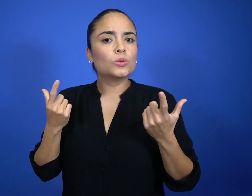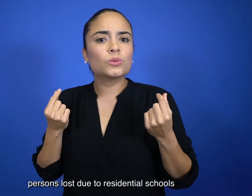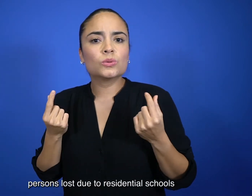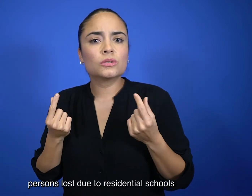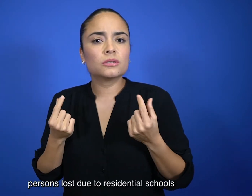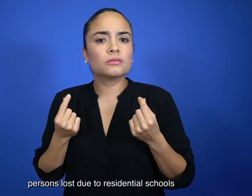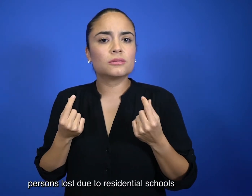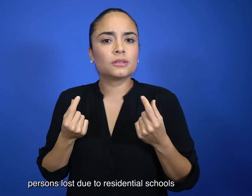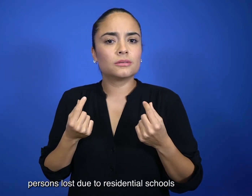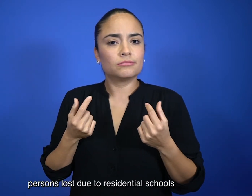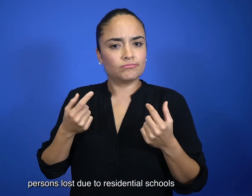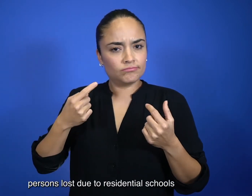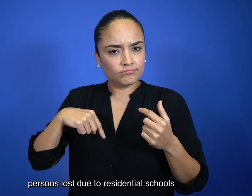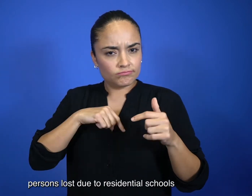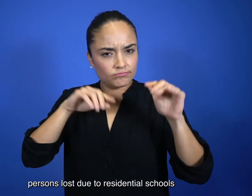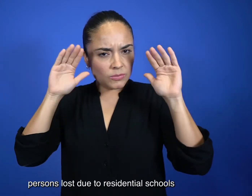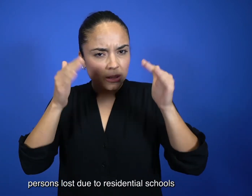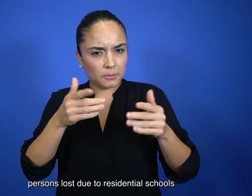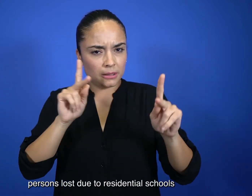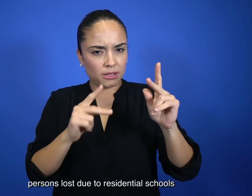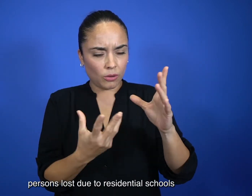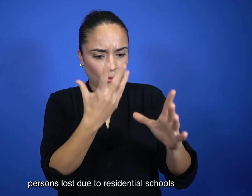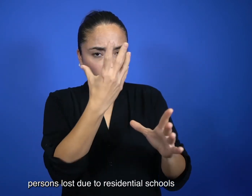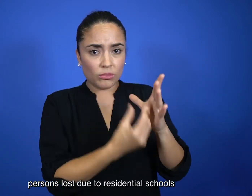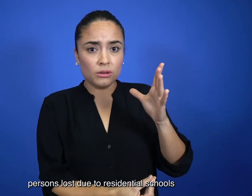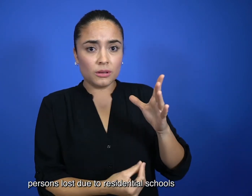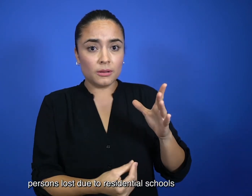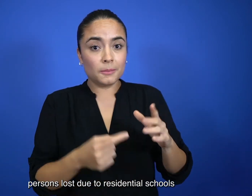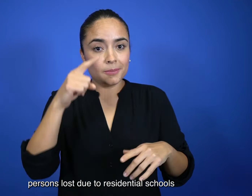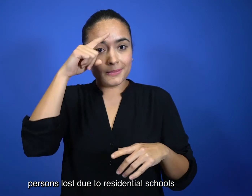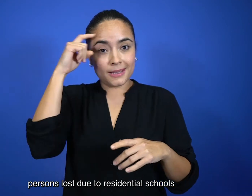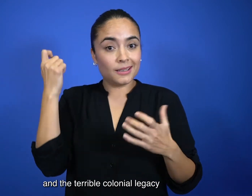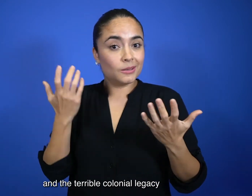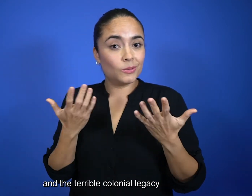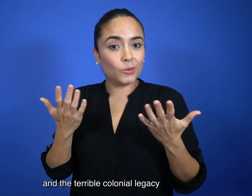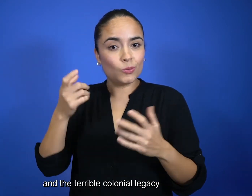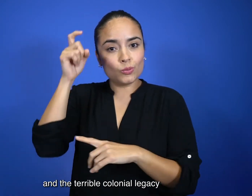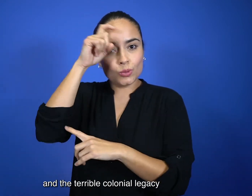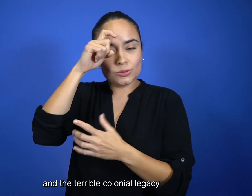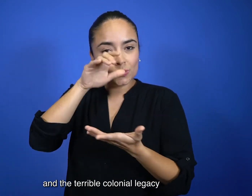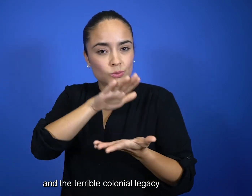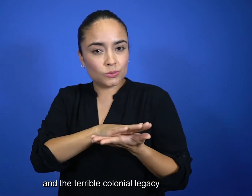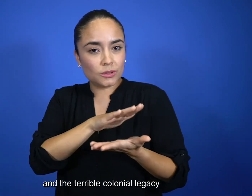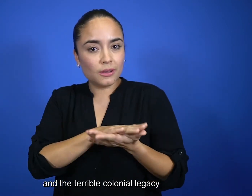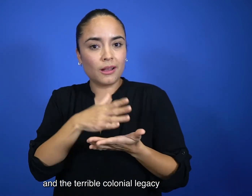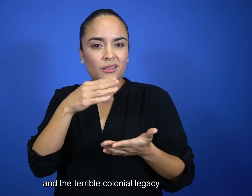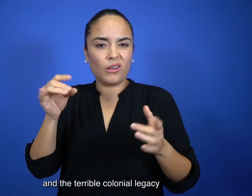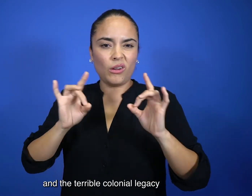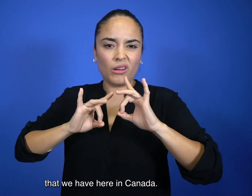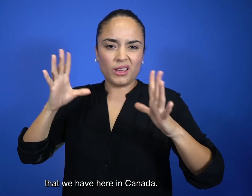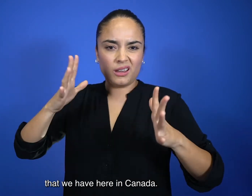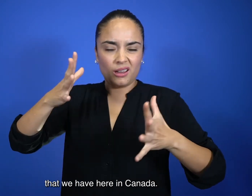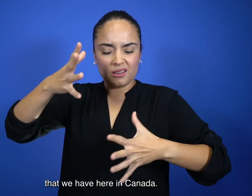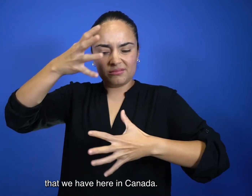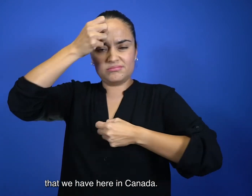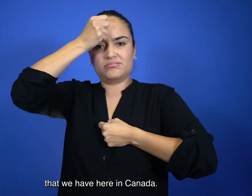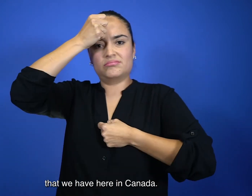persons lost due to residential schools and the terrible colonial legacy that we have here